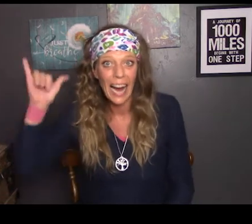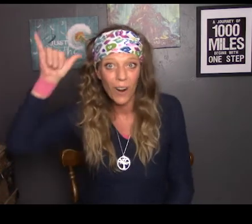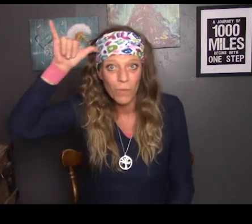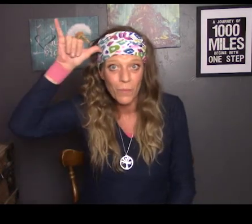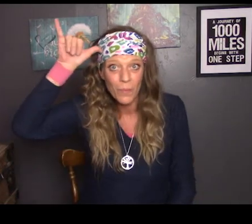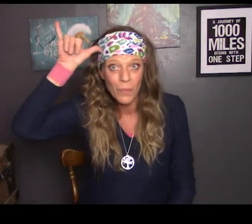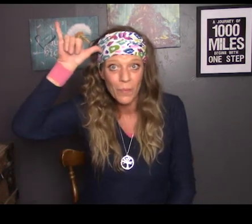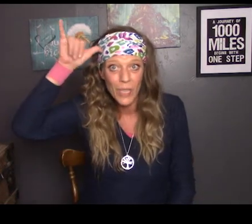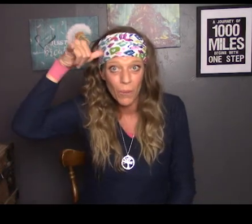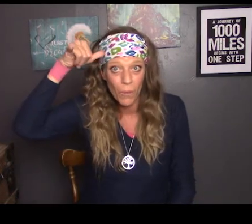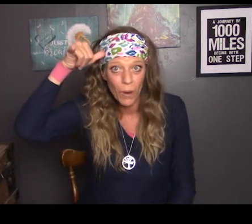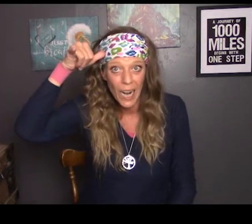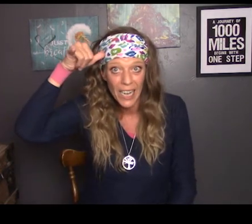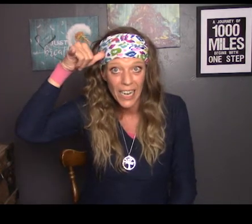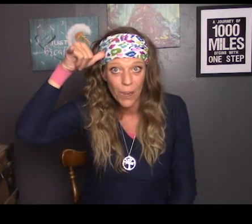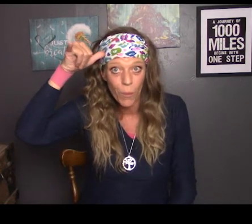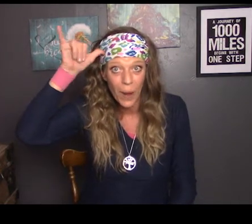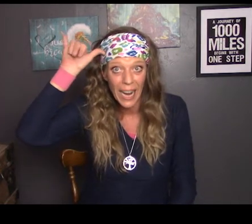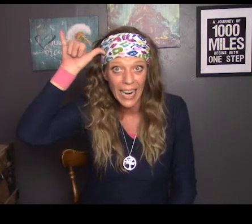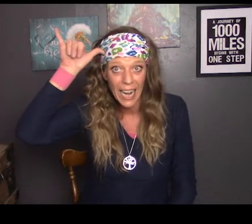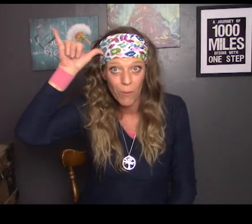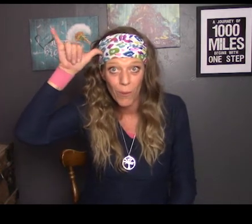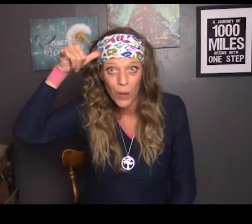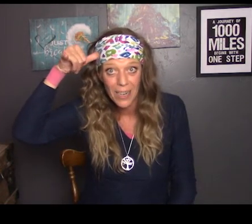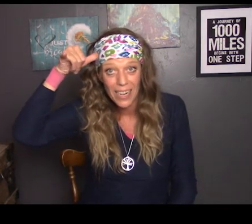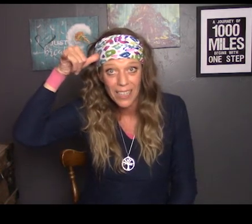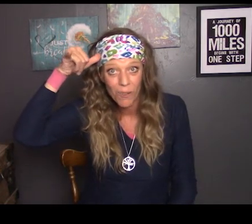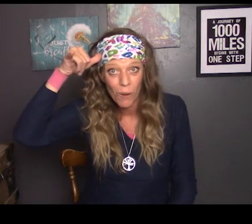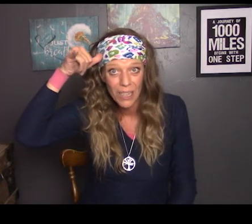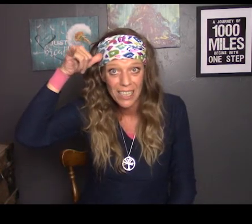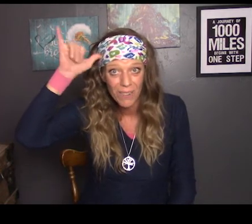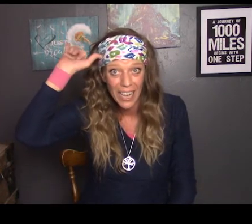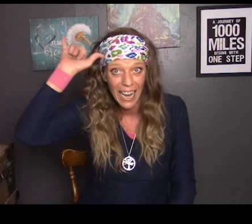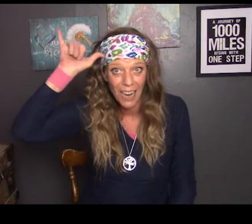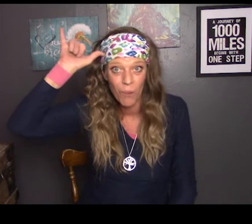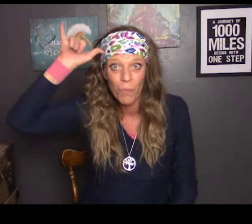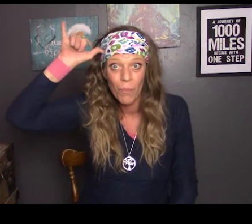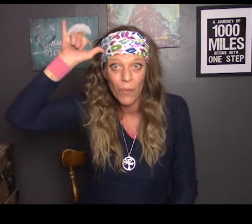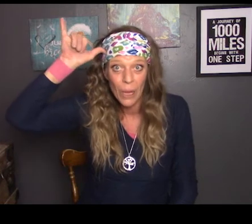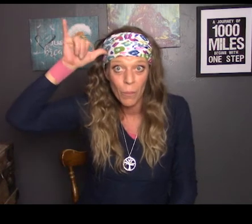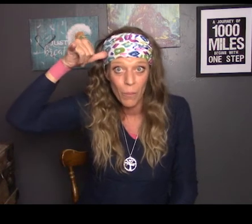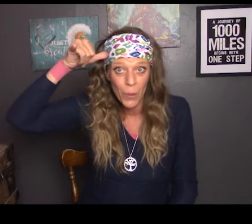Cow, rock your Y hand forward like the horns of a cow. Moo.